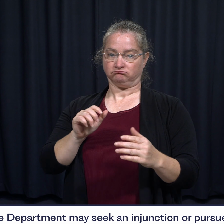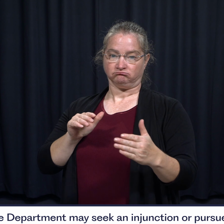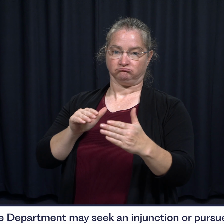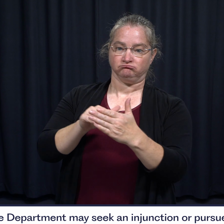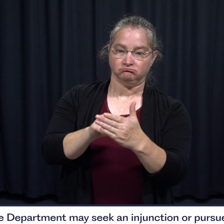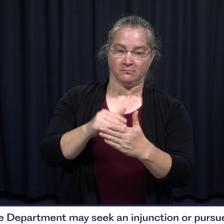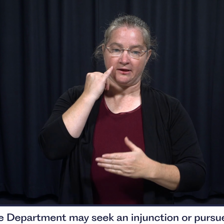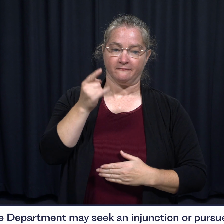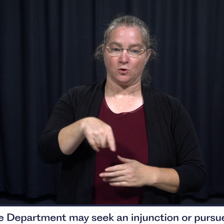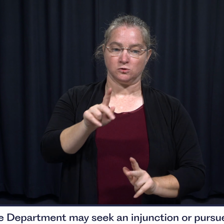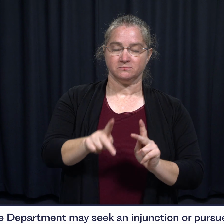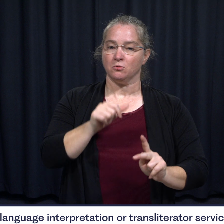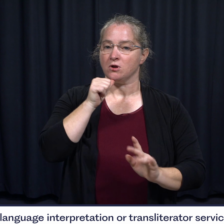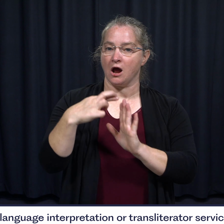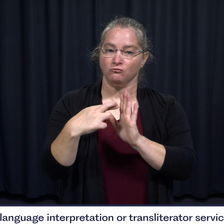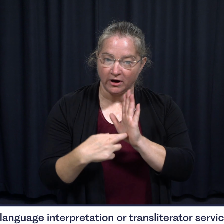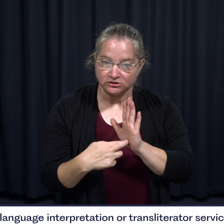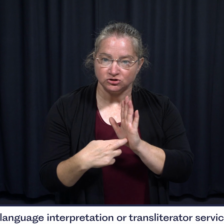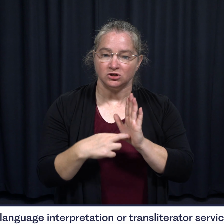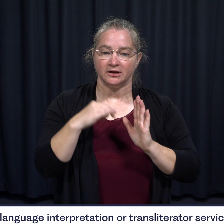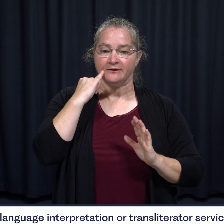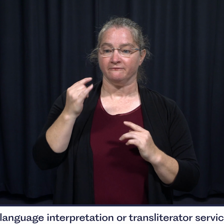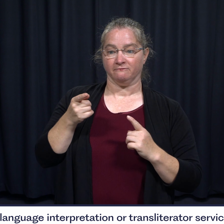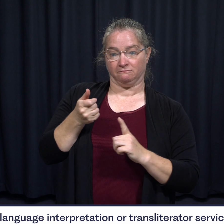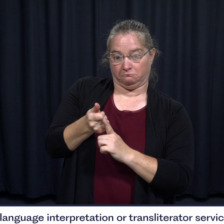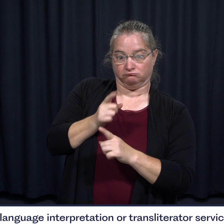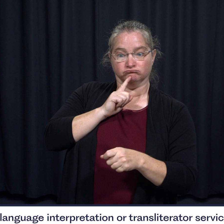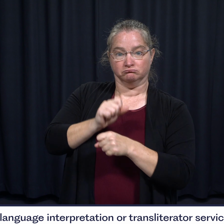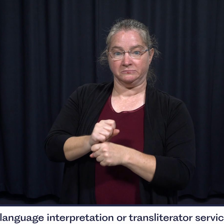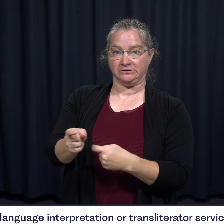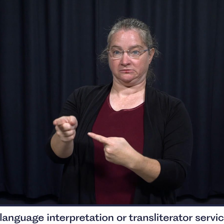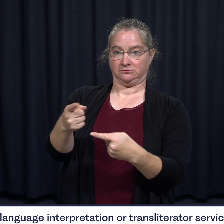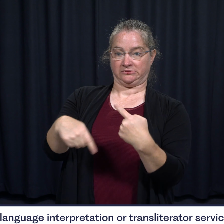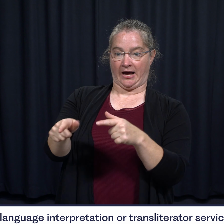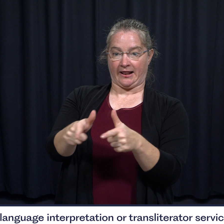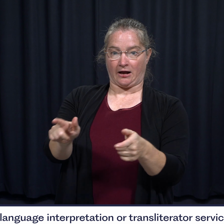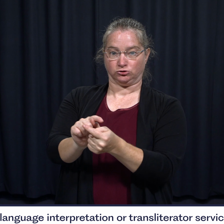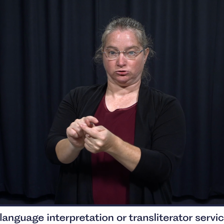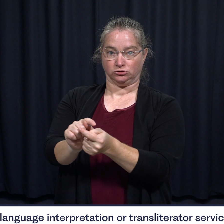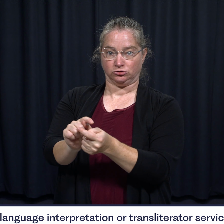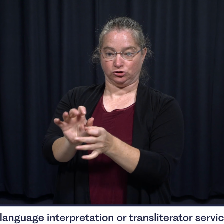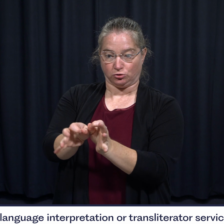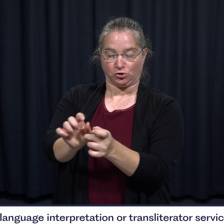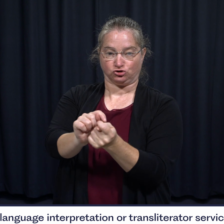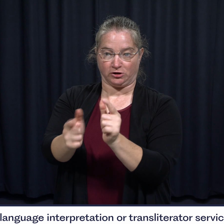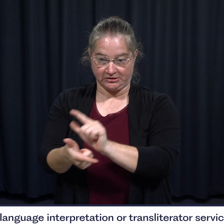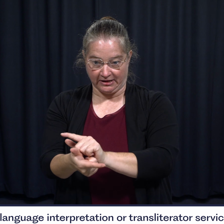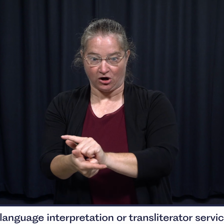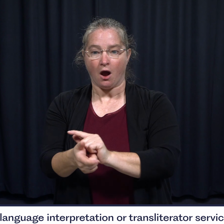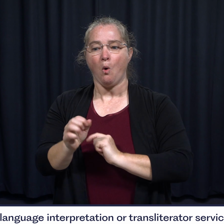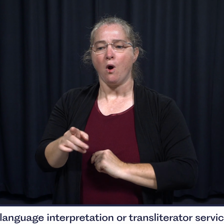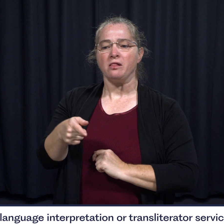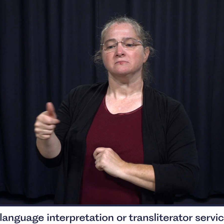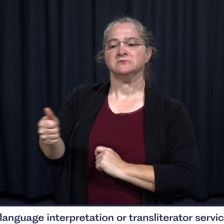persons engaging in sign language interpretation or transliterator services or representing themselves